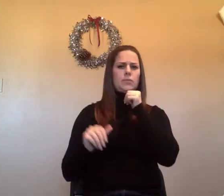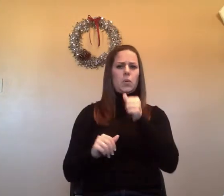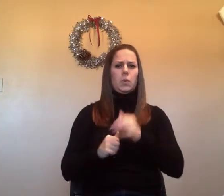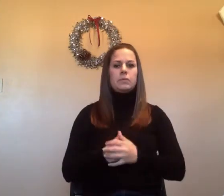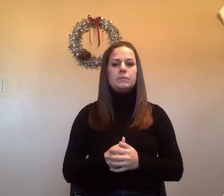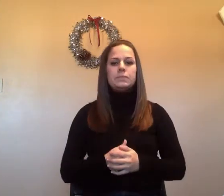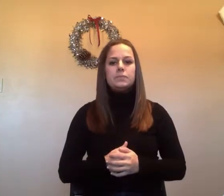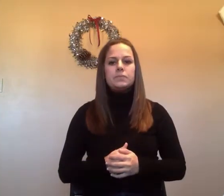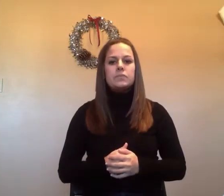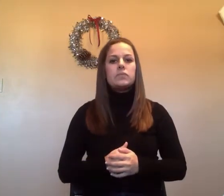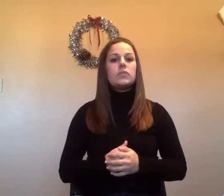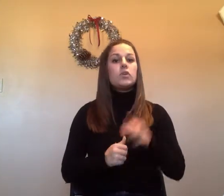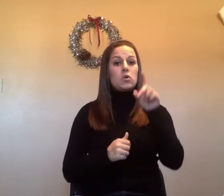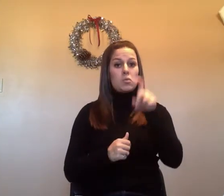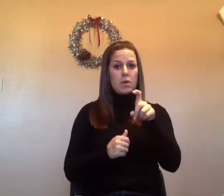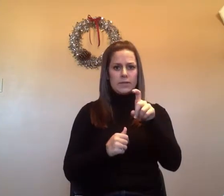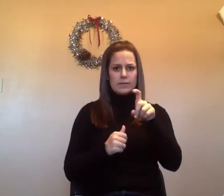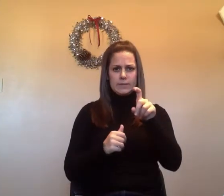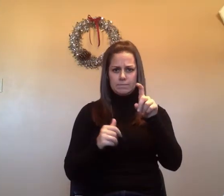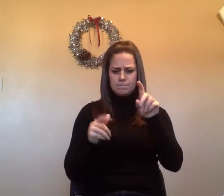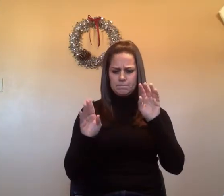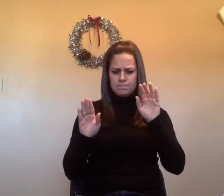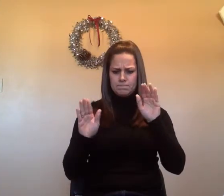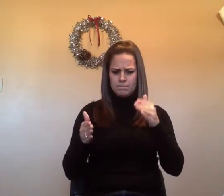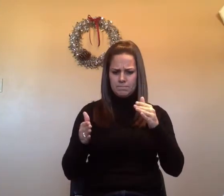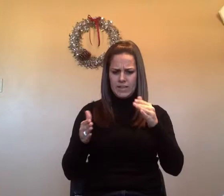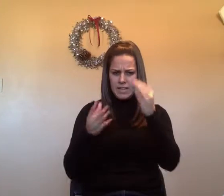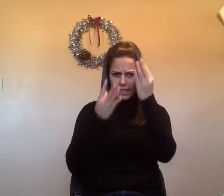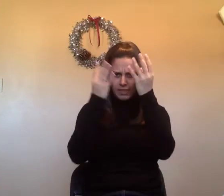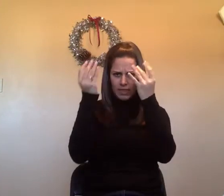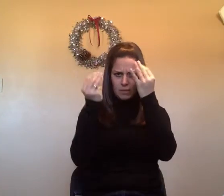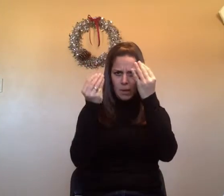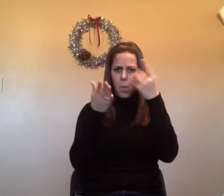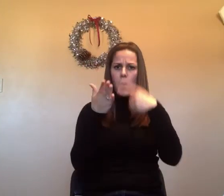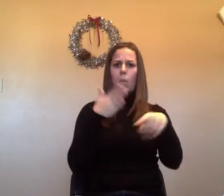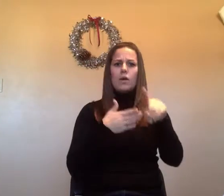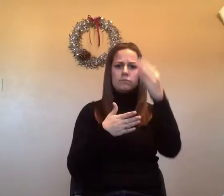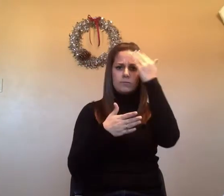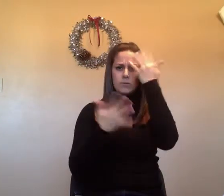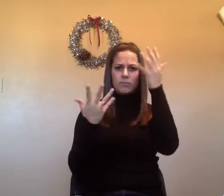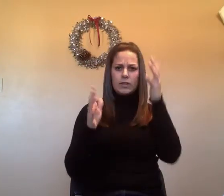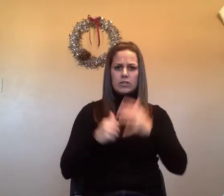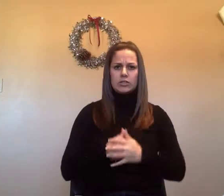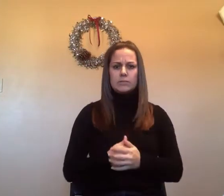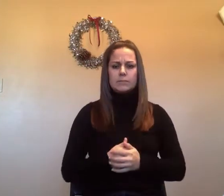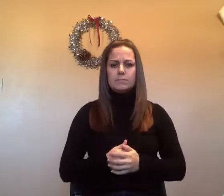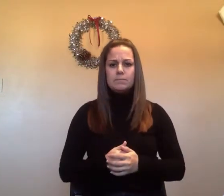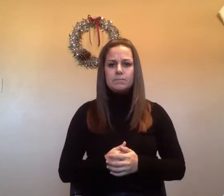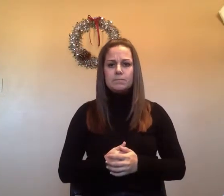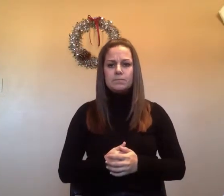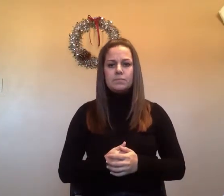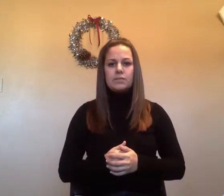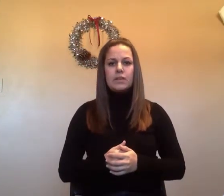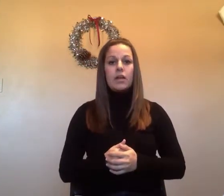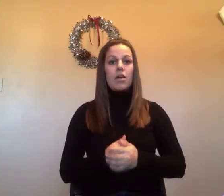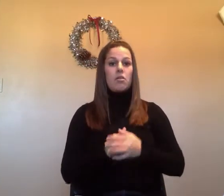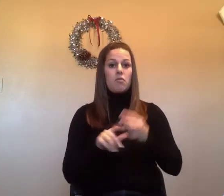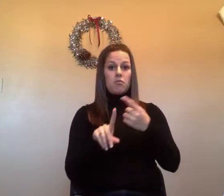got to take a look and think about what you already know, both from the story and from your own life. You're